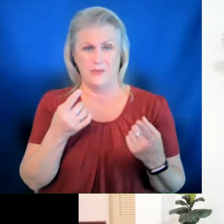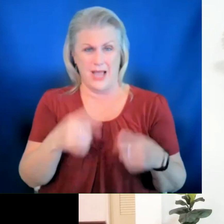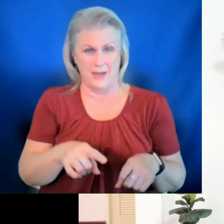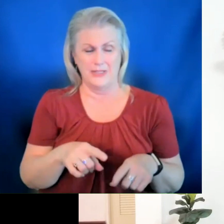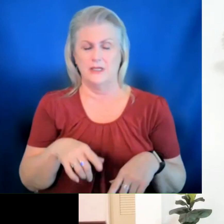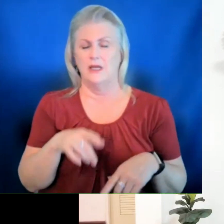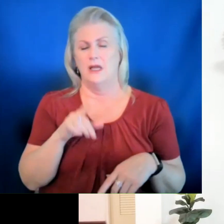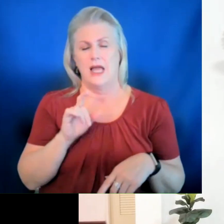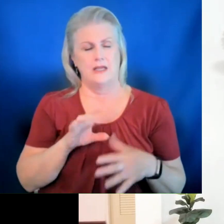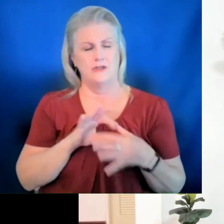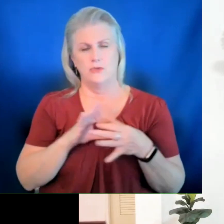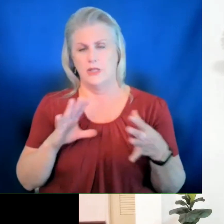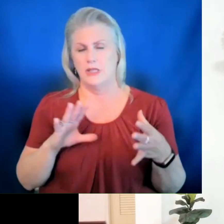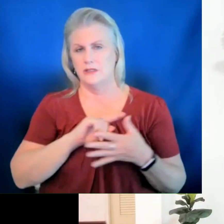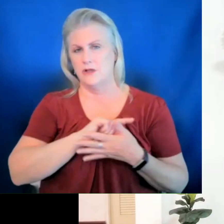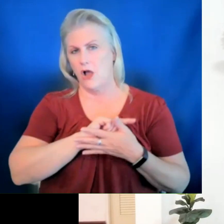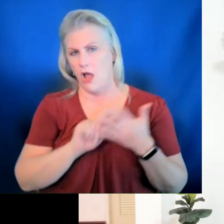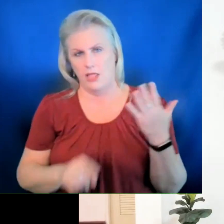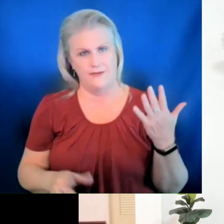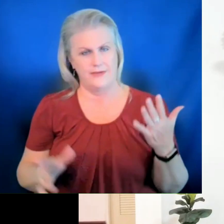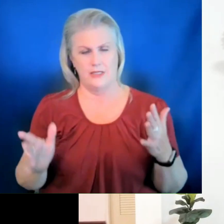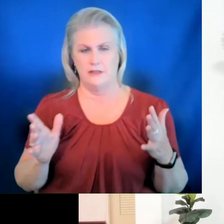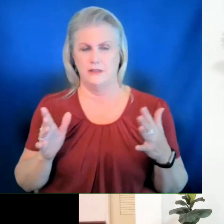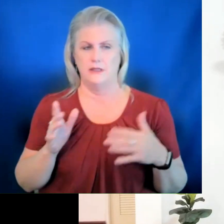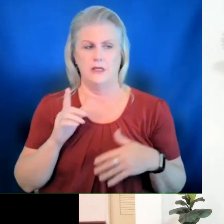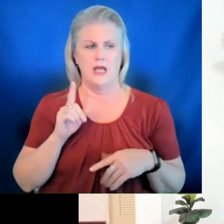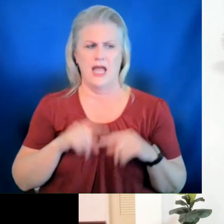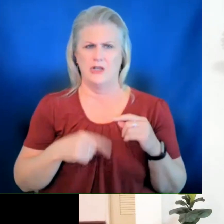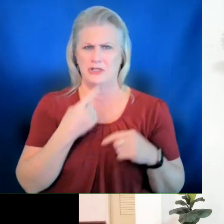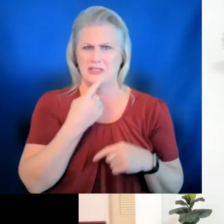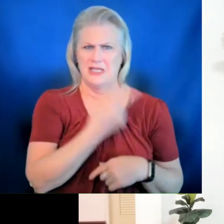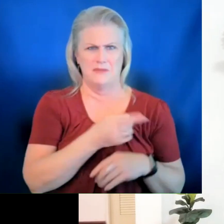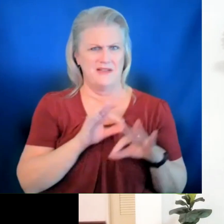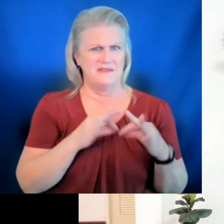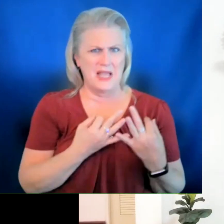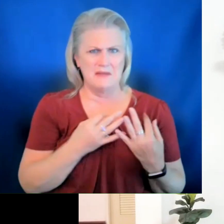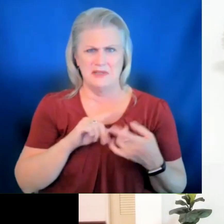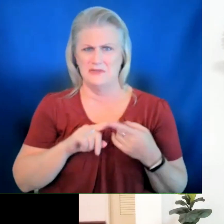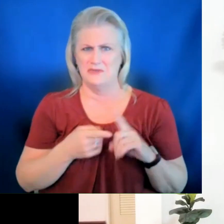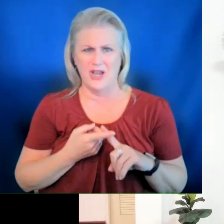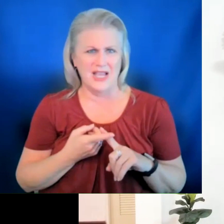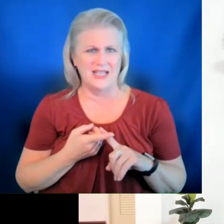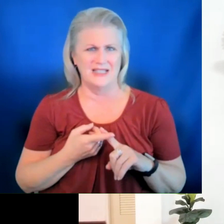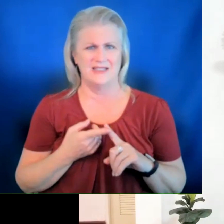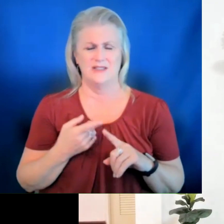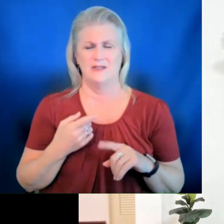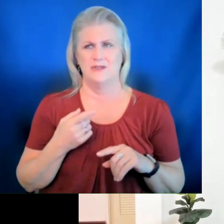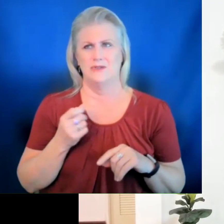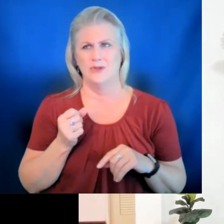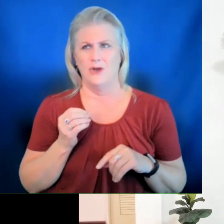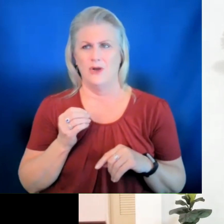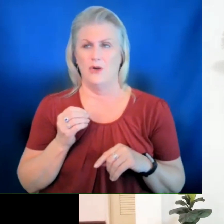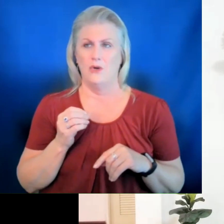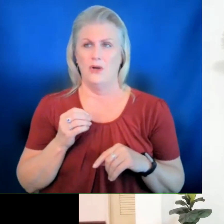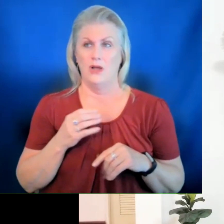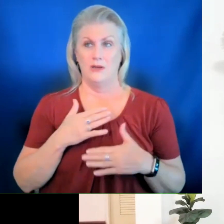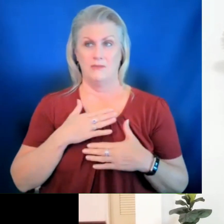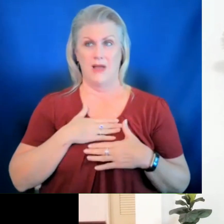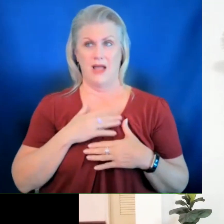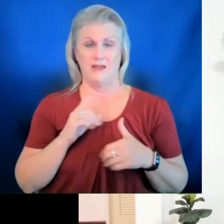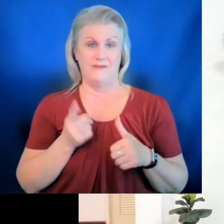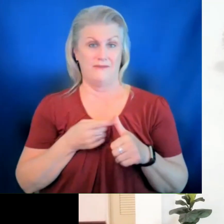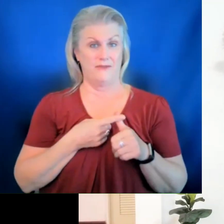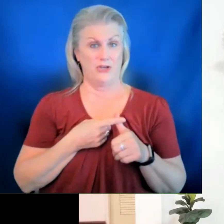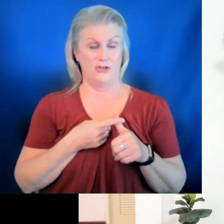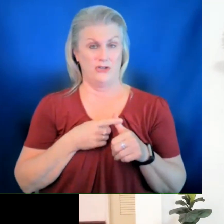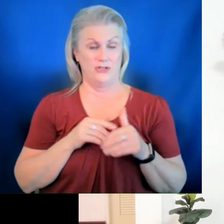because I wasn't even able to share it with my family and my friends. So I would say the first step on